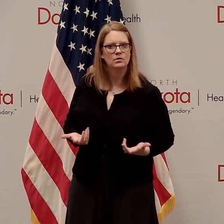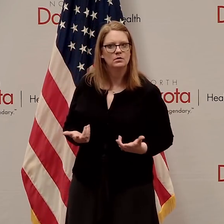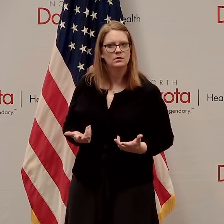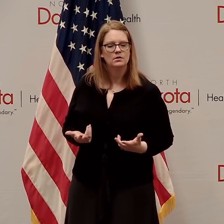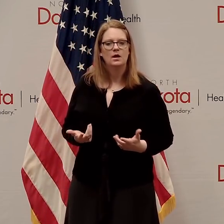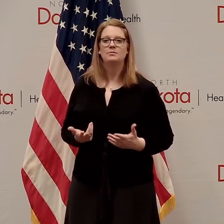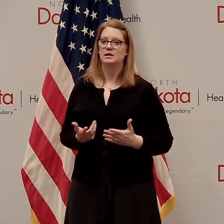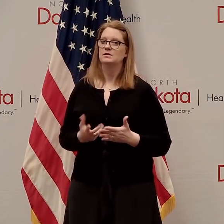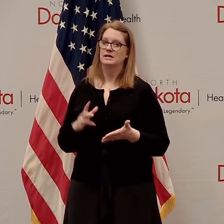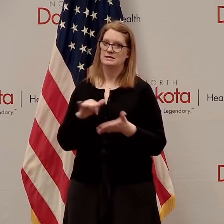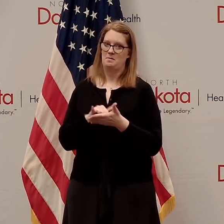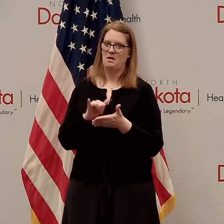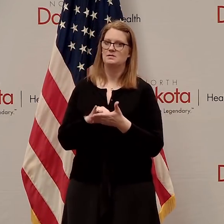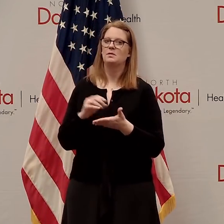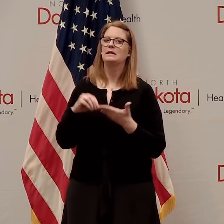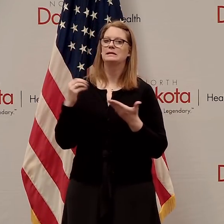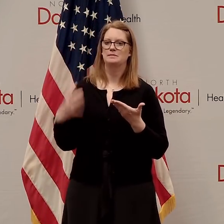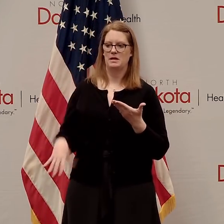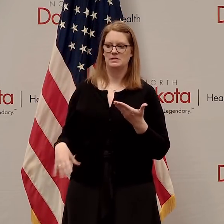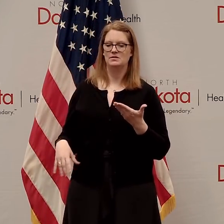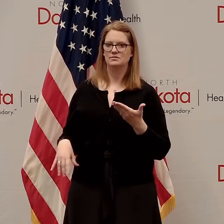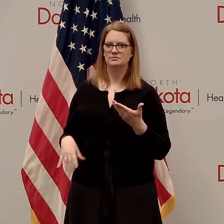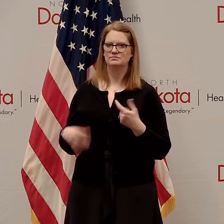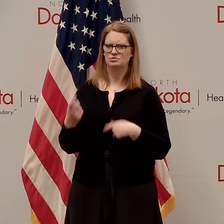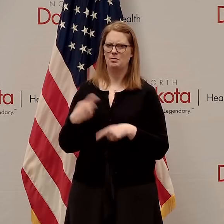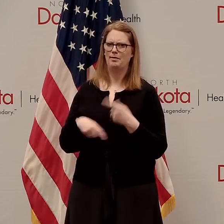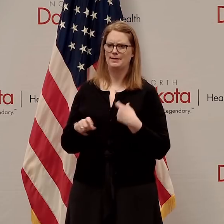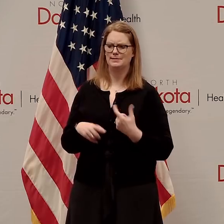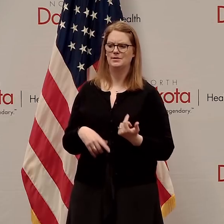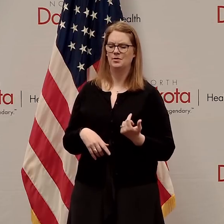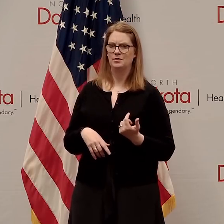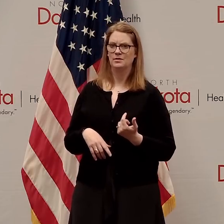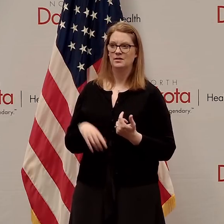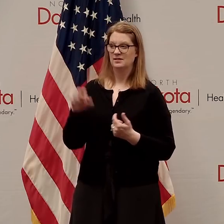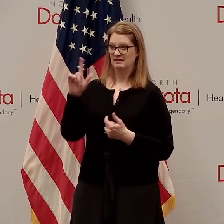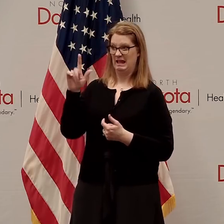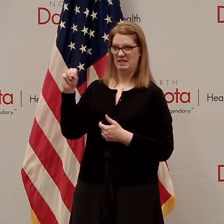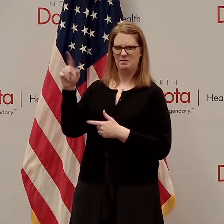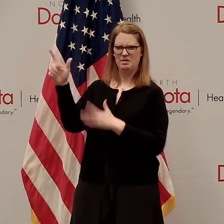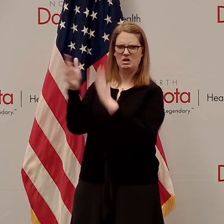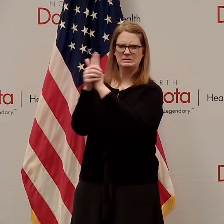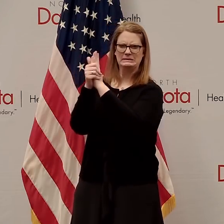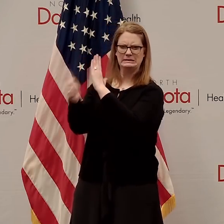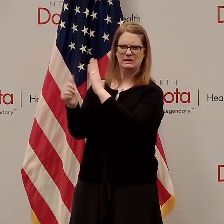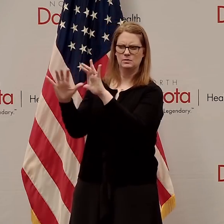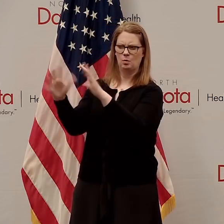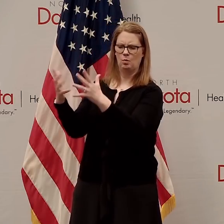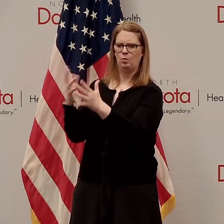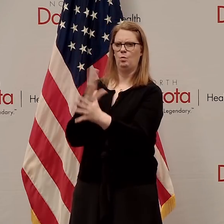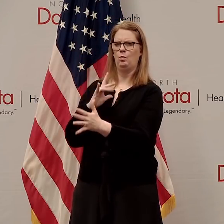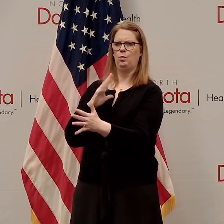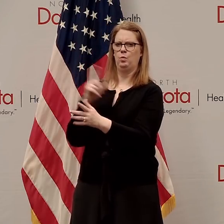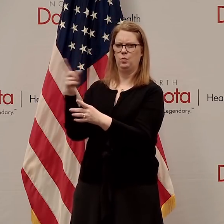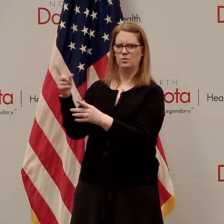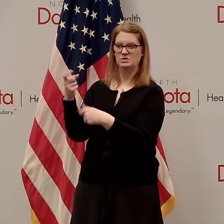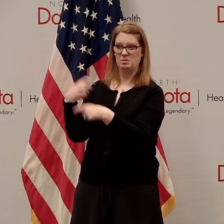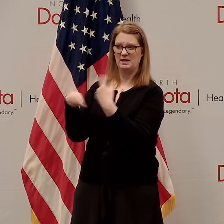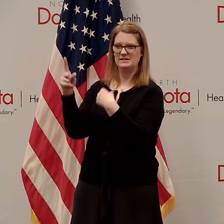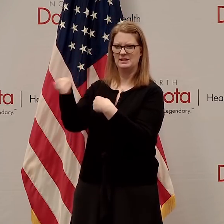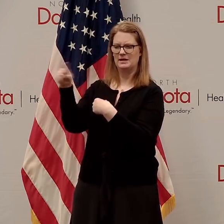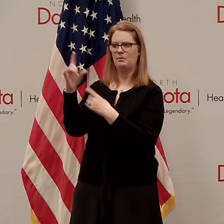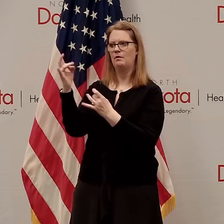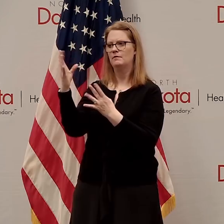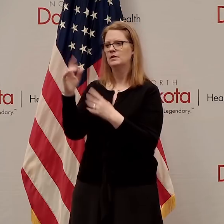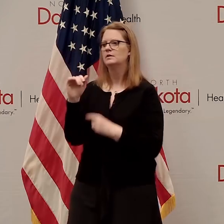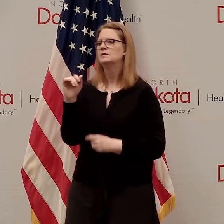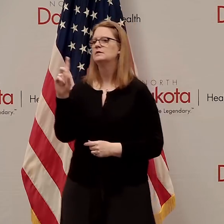impossible and expensive to try to replace people that have got the kind of skills that the people at LM do. Okay, lightning round,